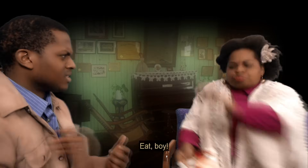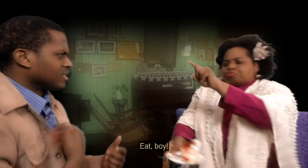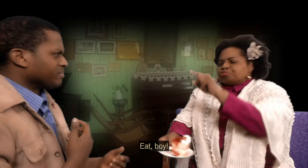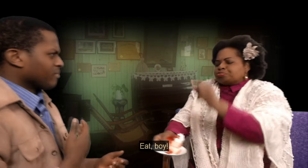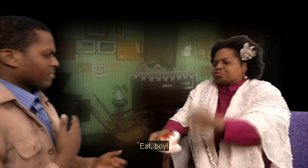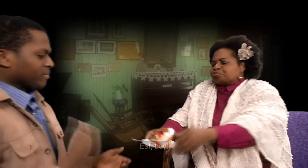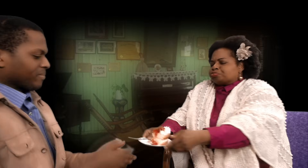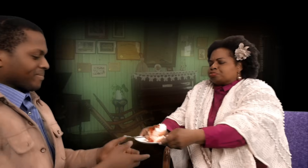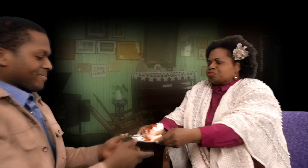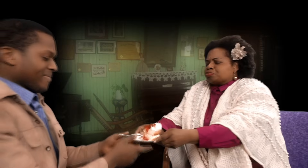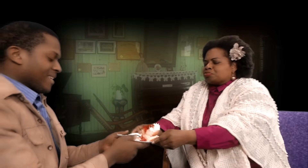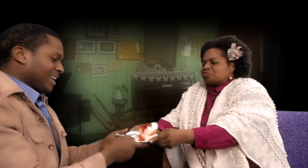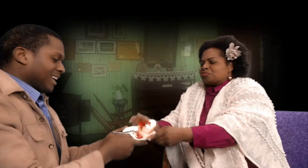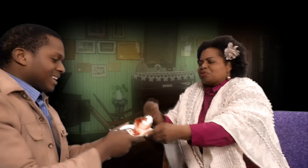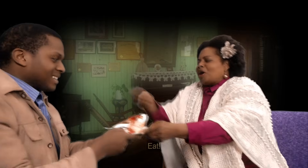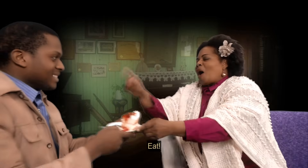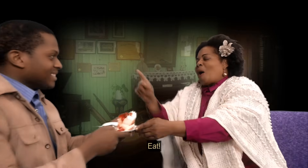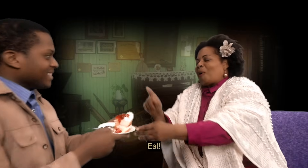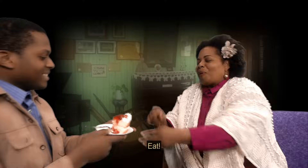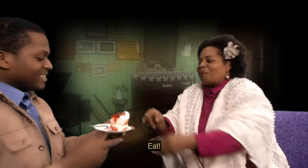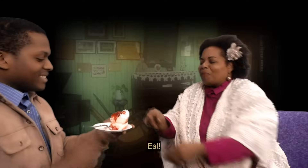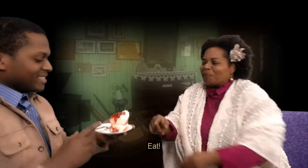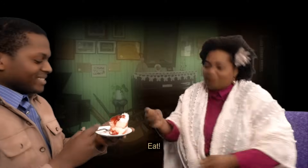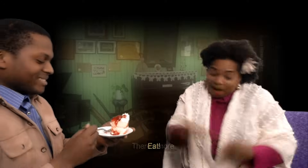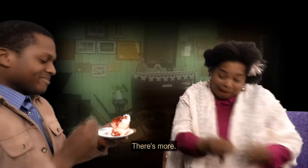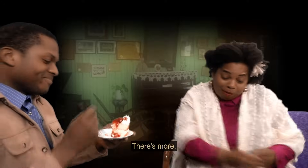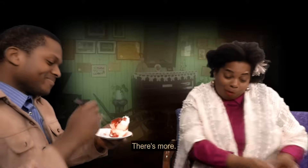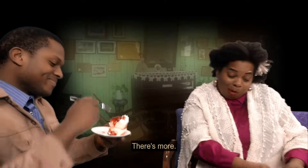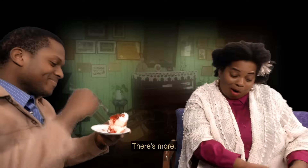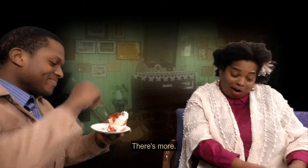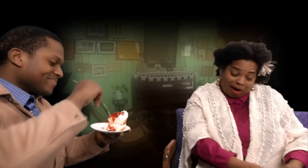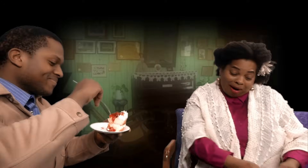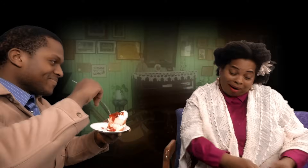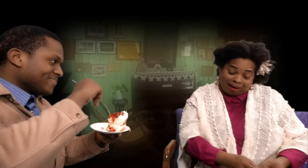Eat, boy. Eat. There's more.